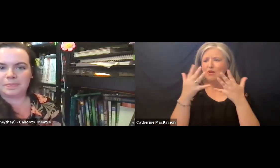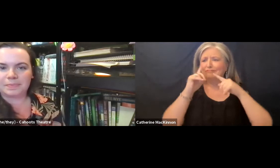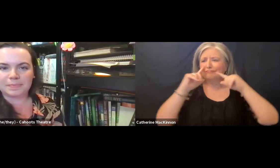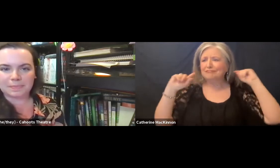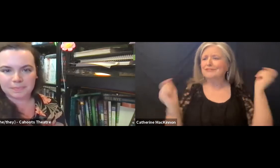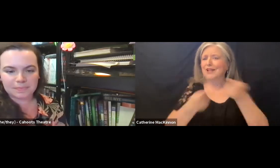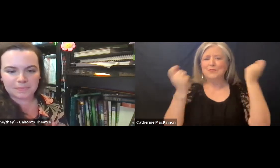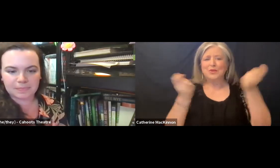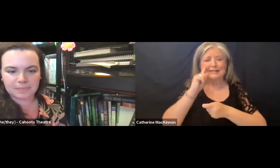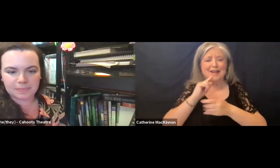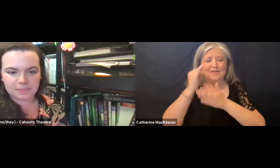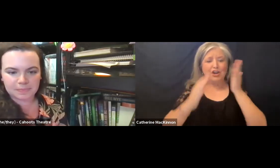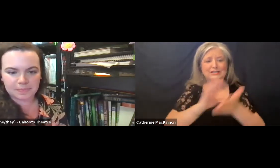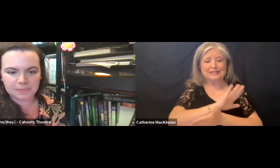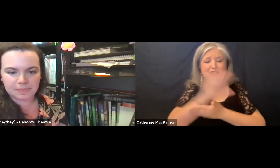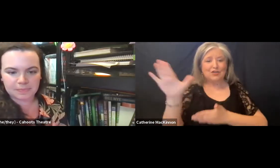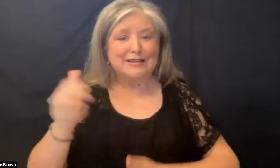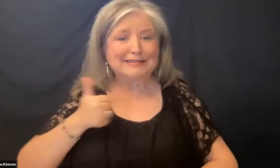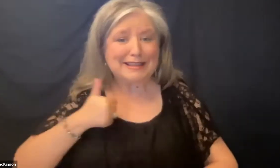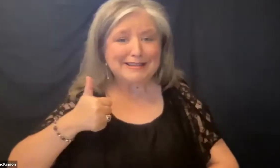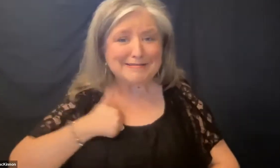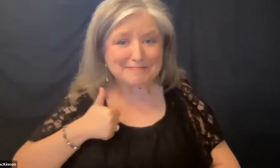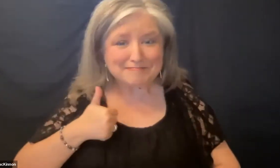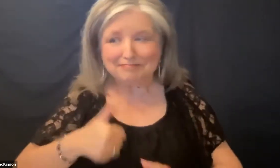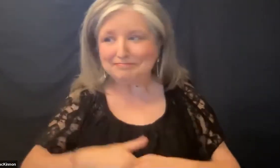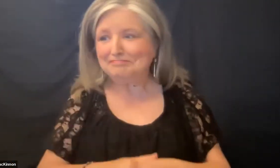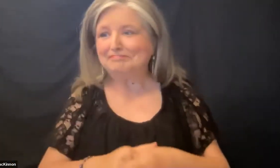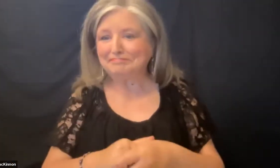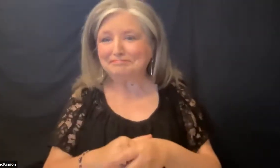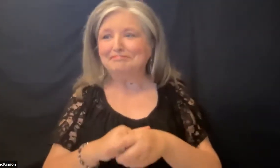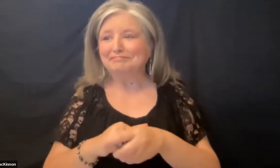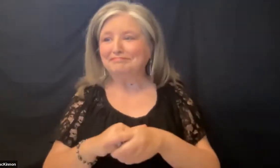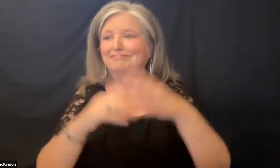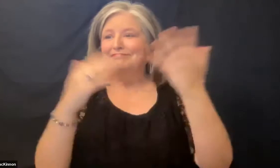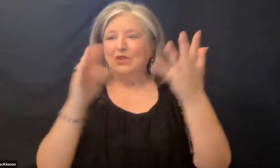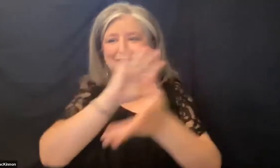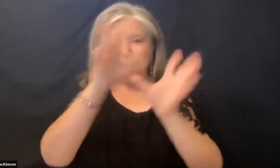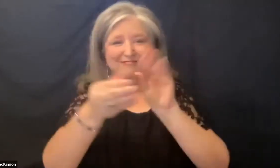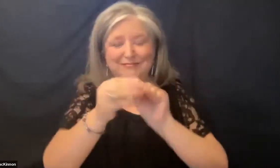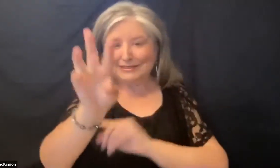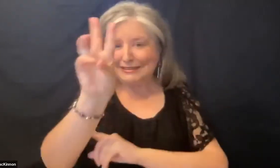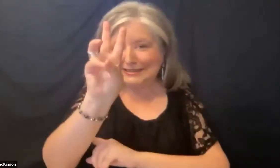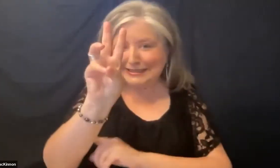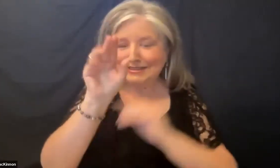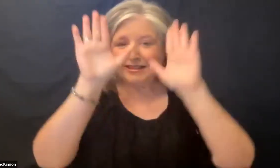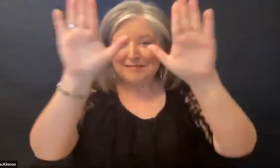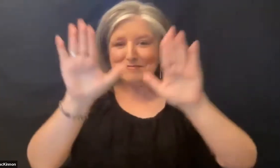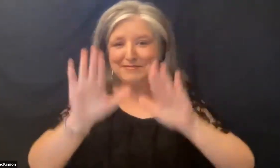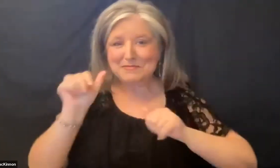The purpose of celebrating Deaf artists across Canada is our goal tonight. We have six